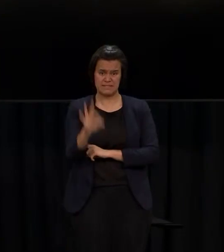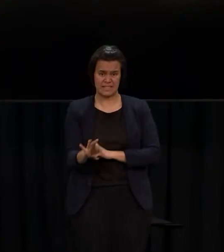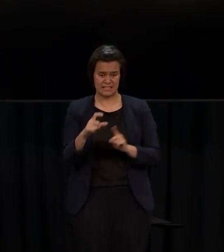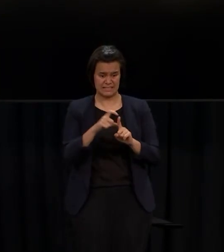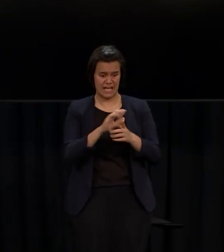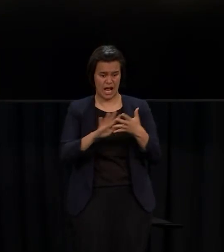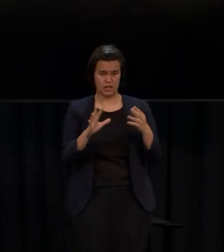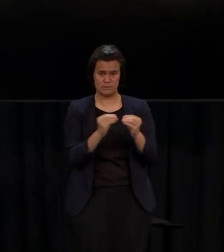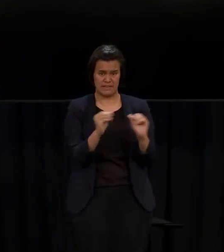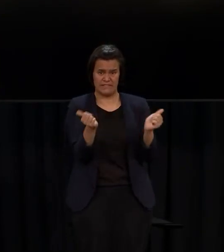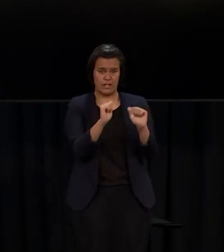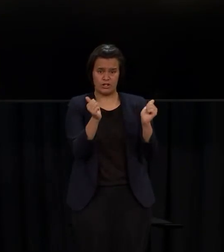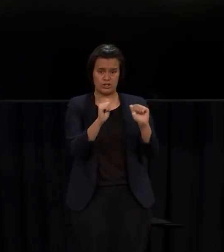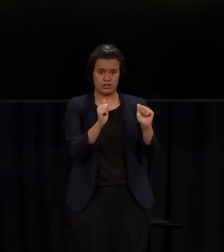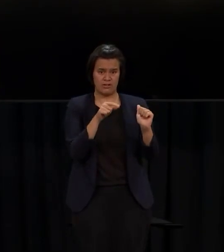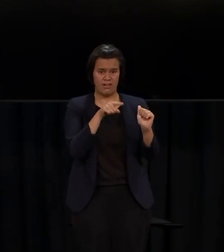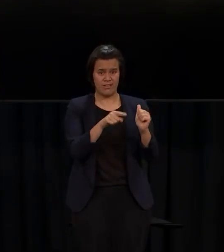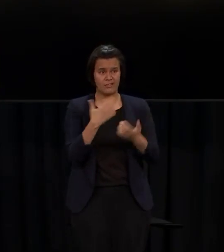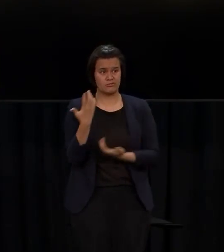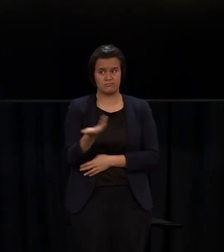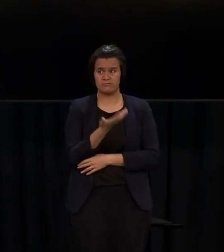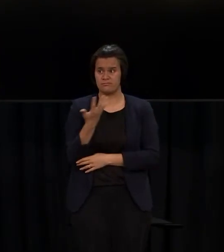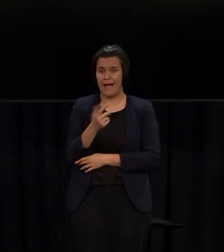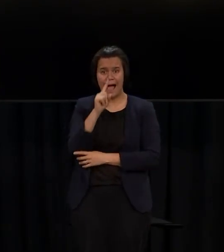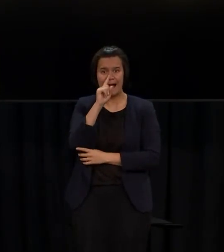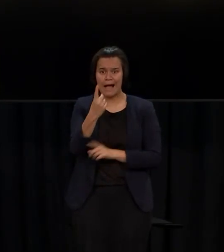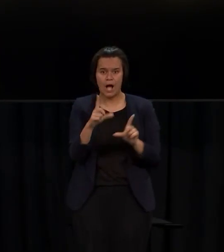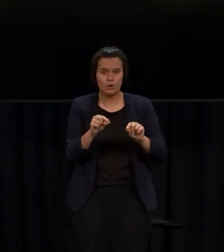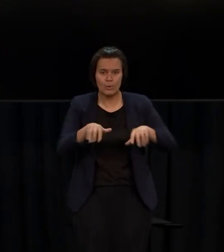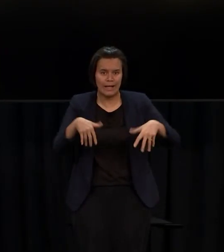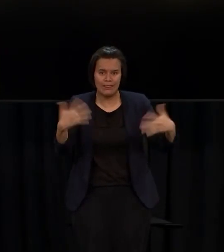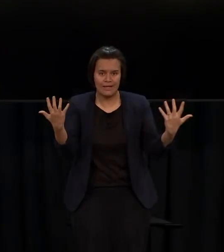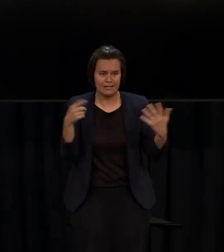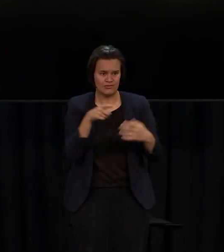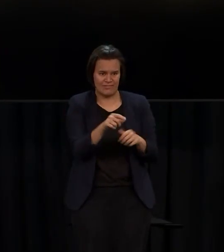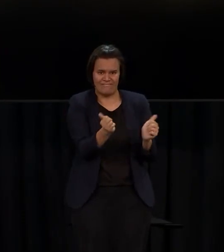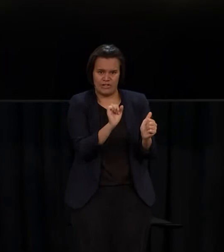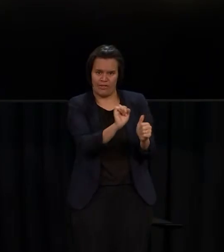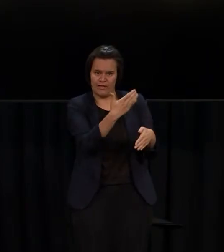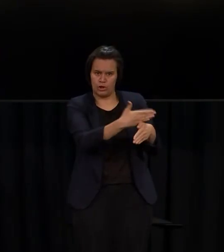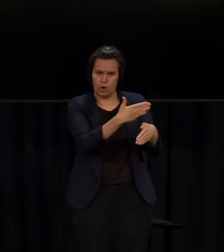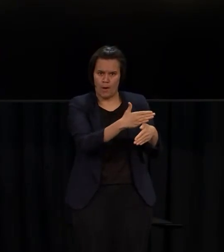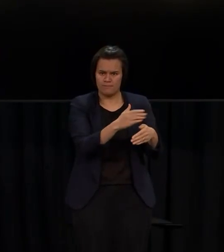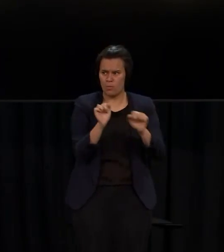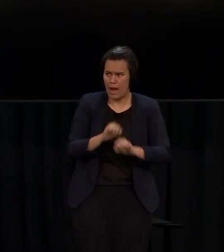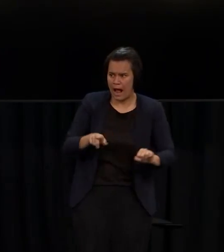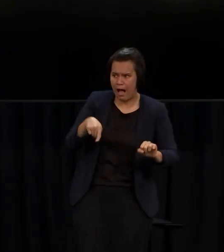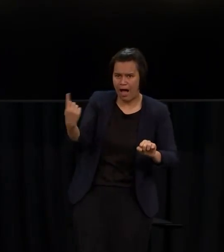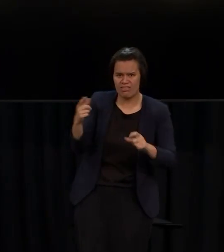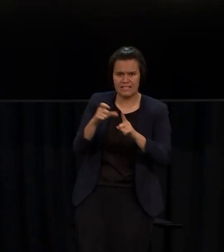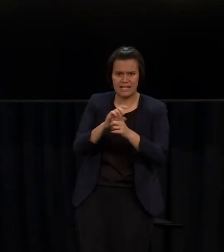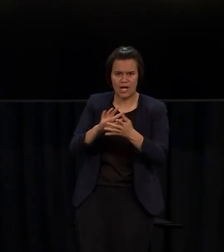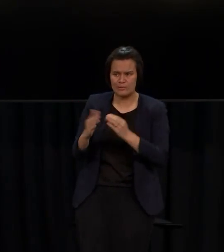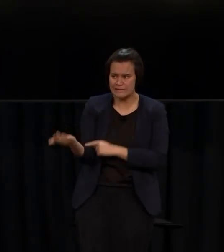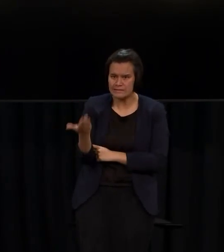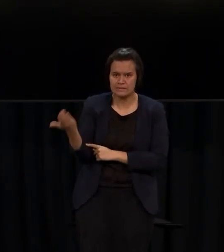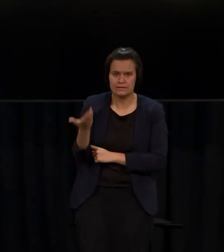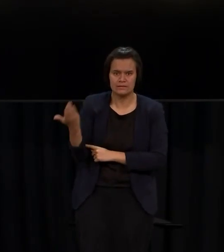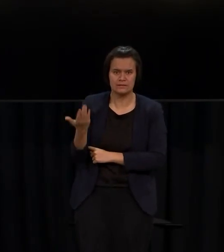So for good reason. As Dr. Bloomfield has said, we are a mobile population. We don't just stick to the area in which